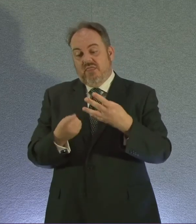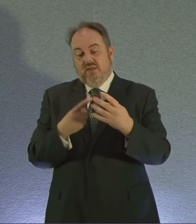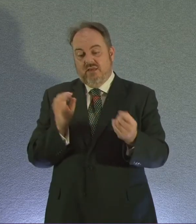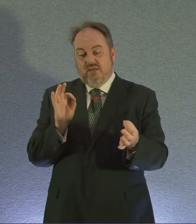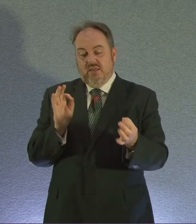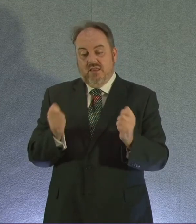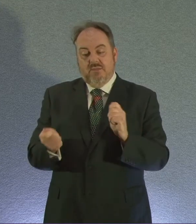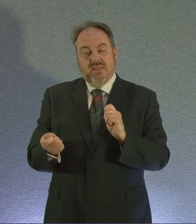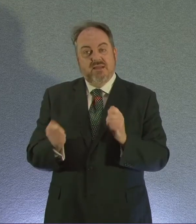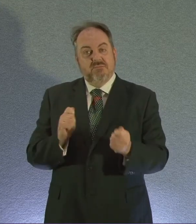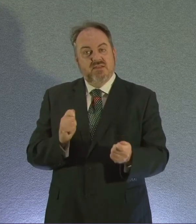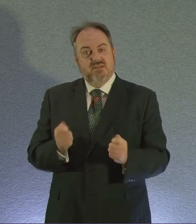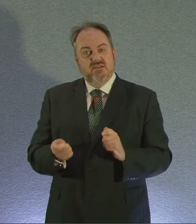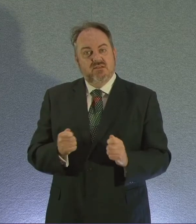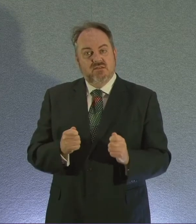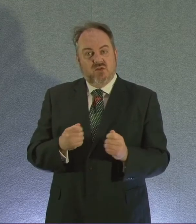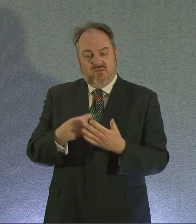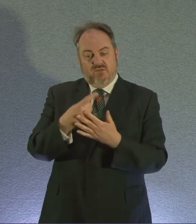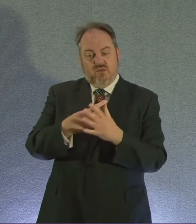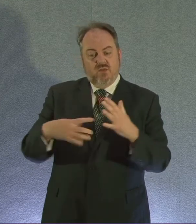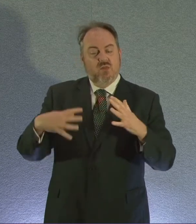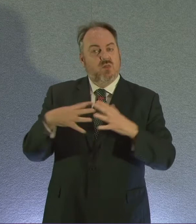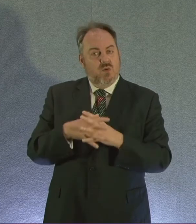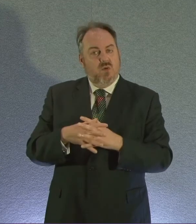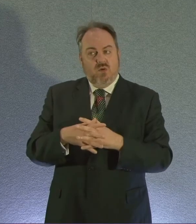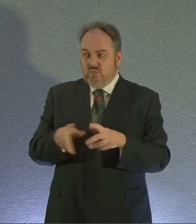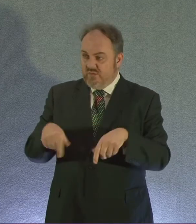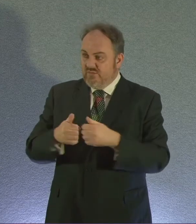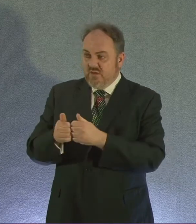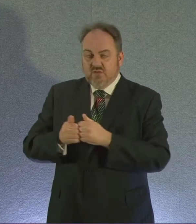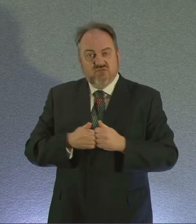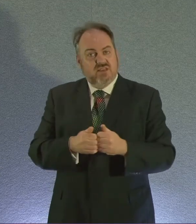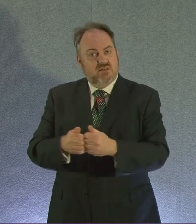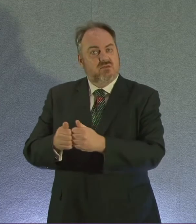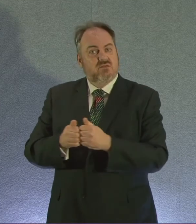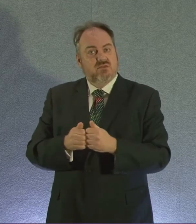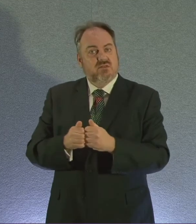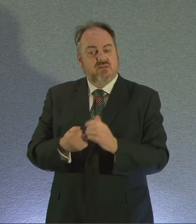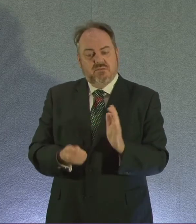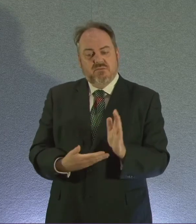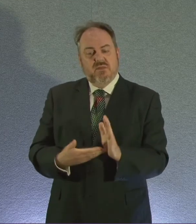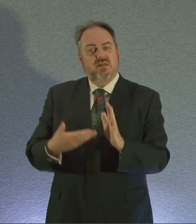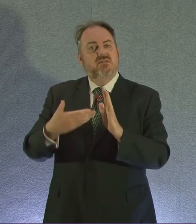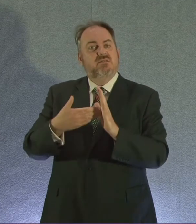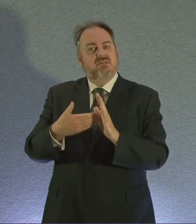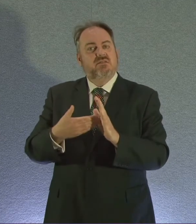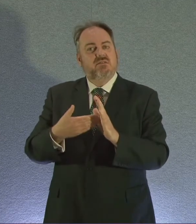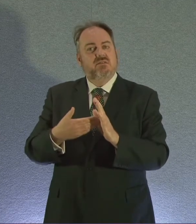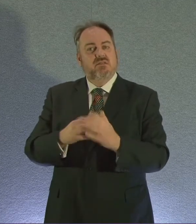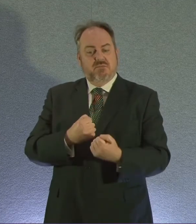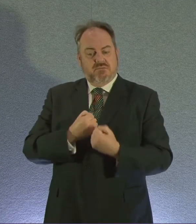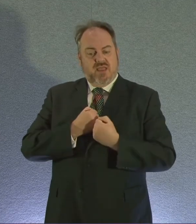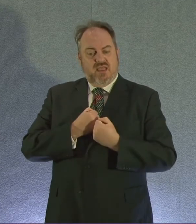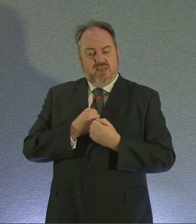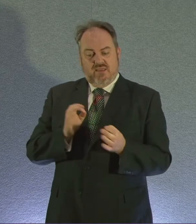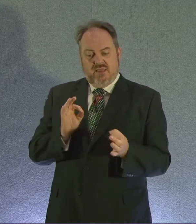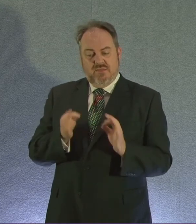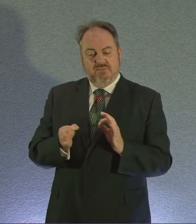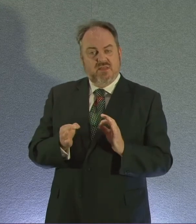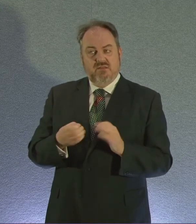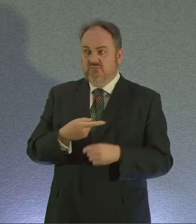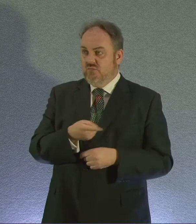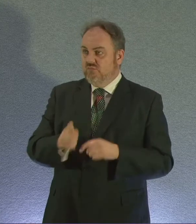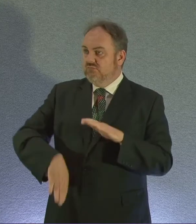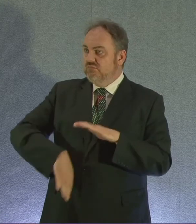moved on today as well. Particularly, I think, around things like my amendment, which was accepted